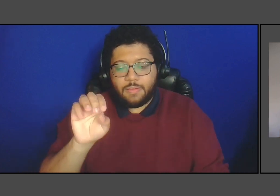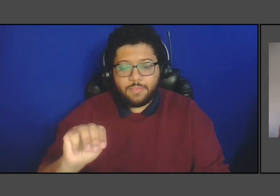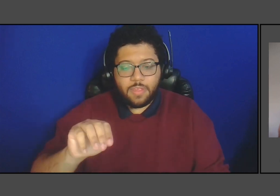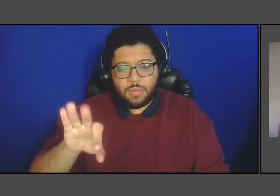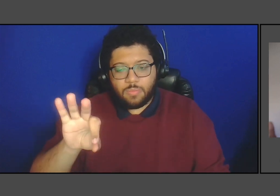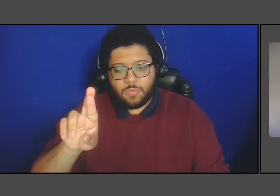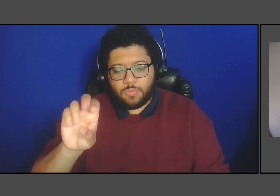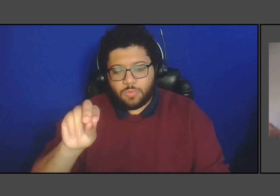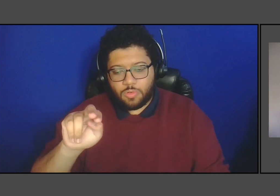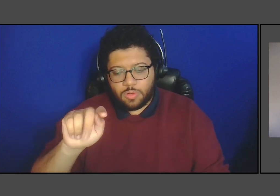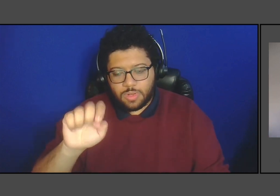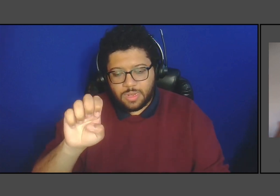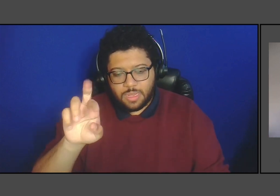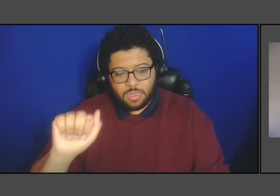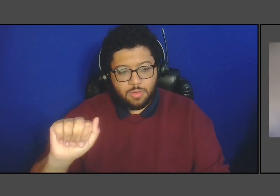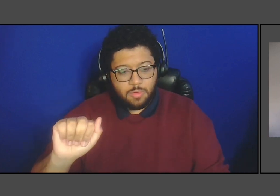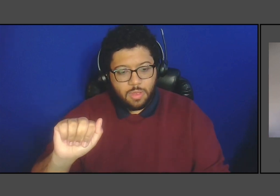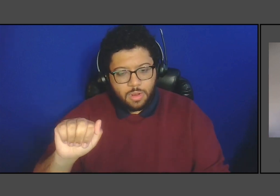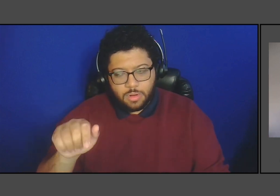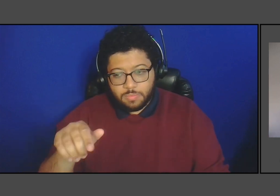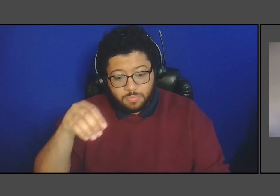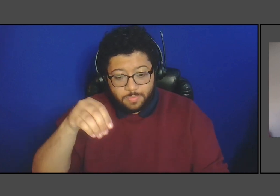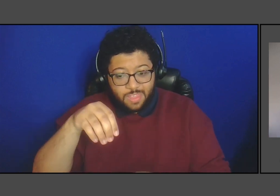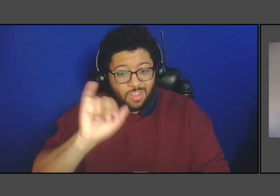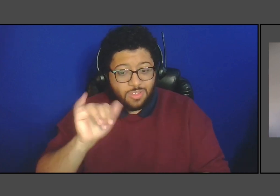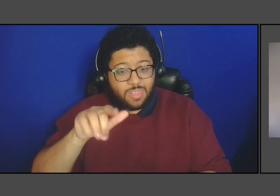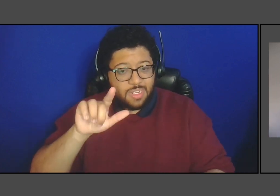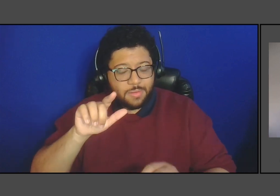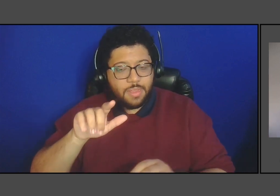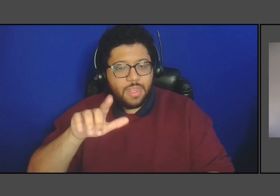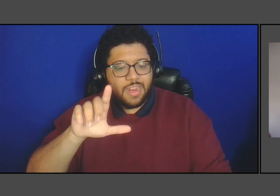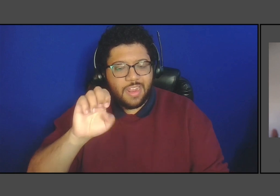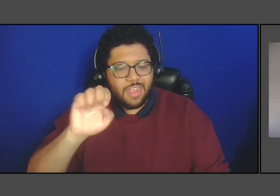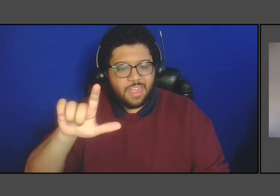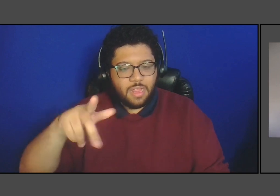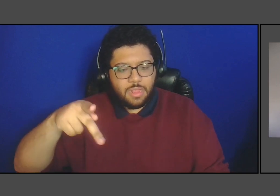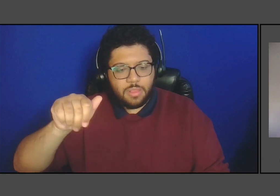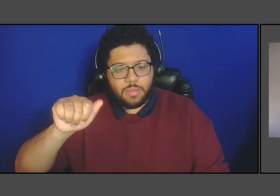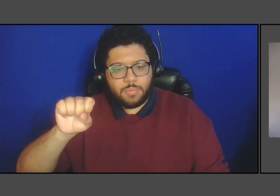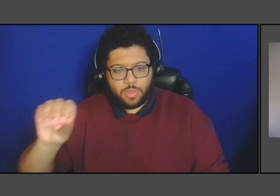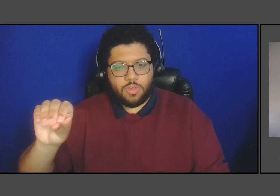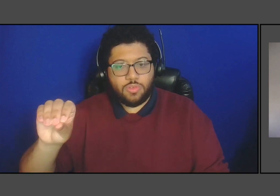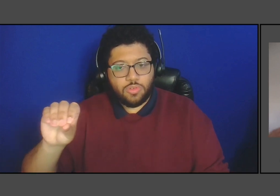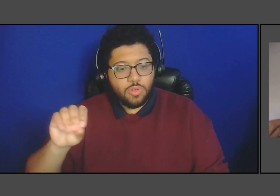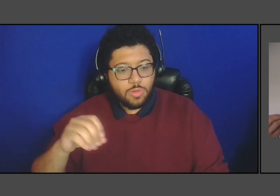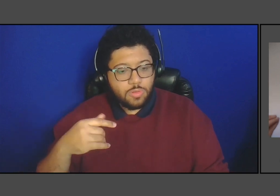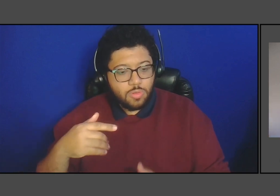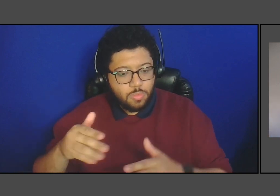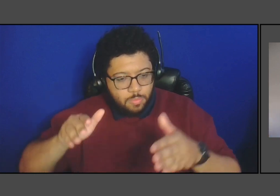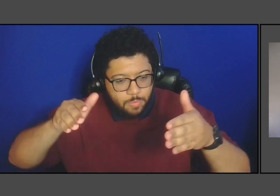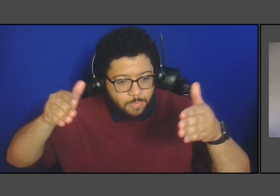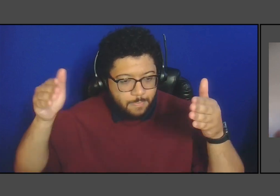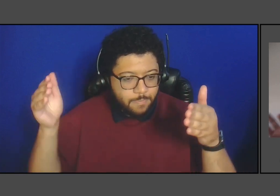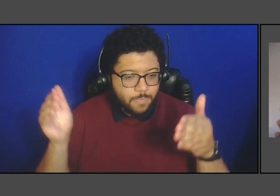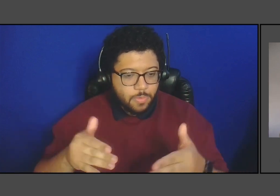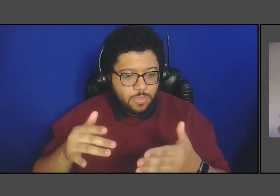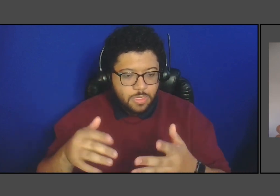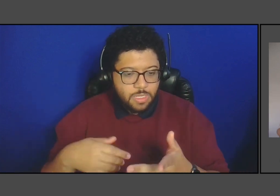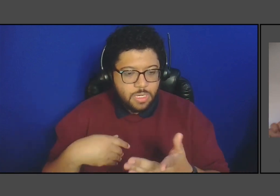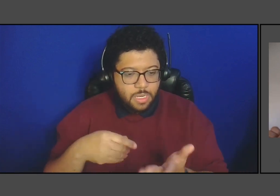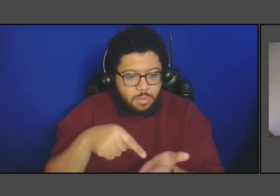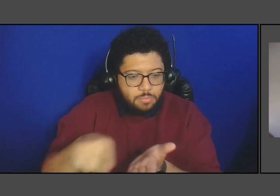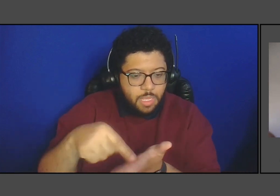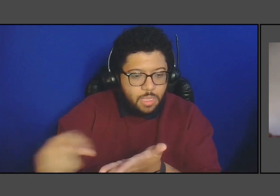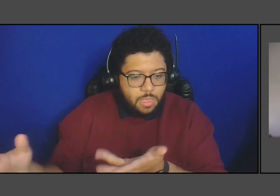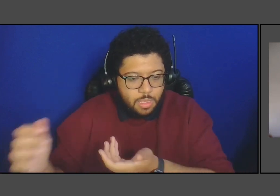really interested in commissioning collaborations binationally. So you have a filmmaker in the United States, a filmmaker in Juarez. So there